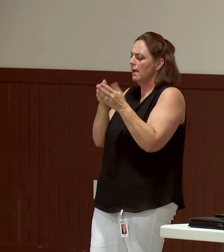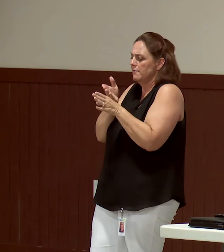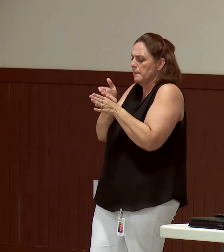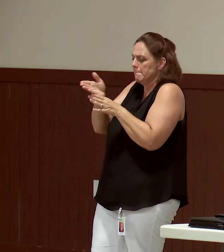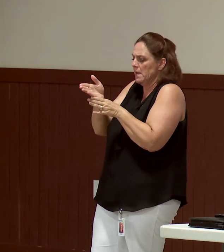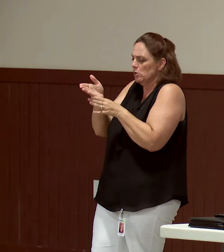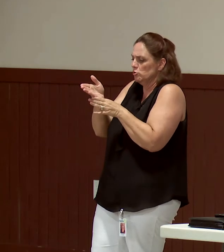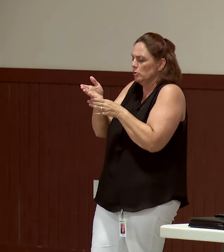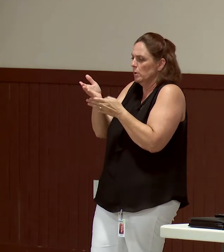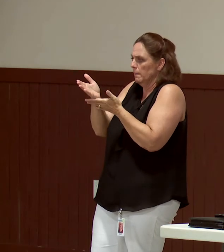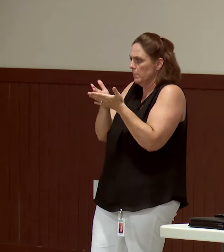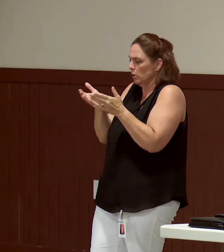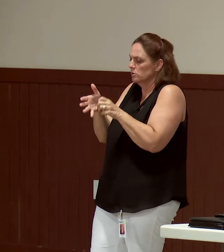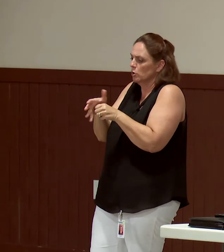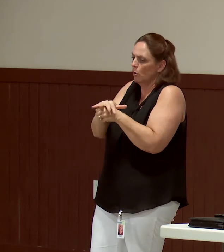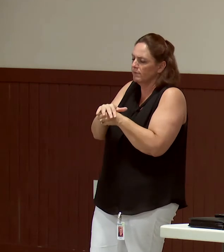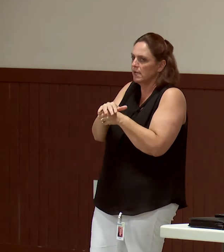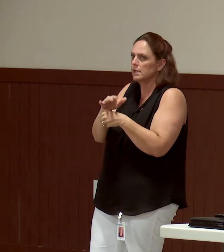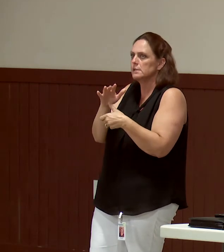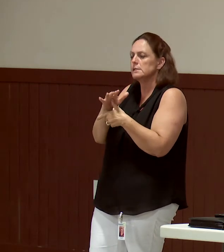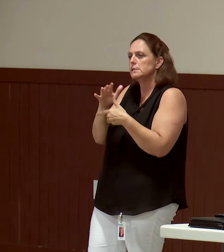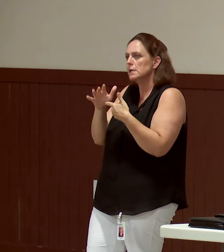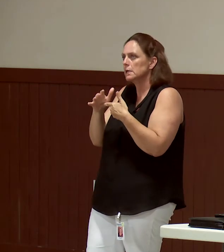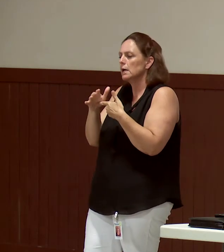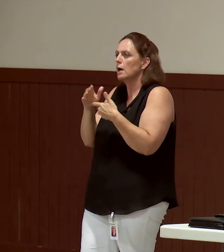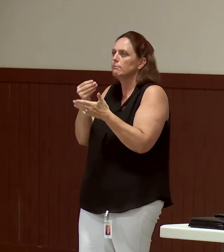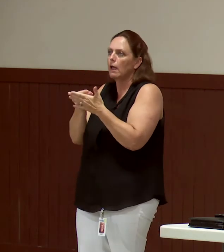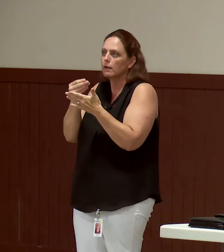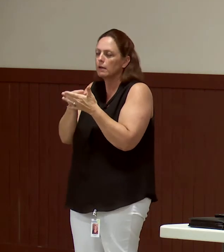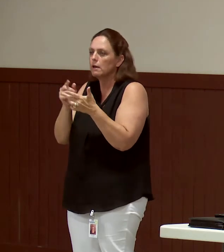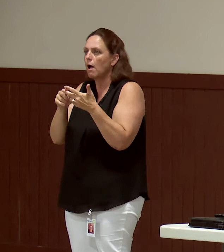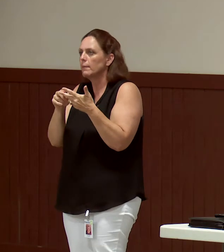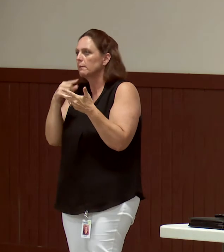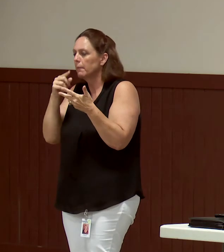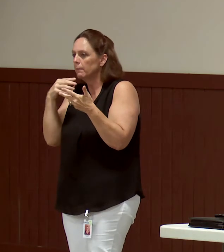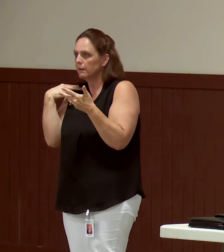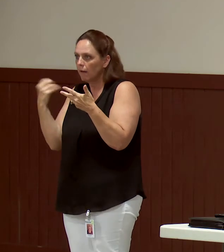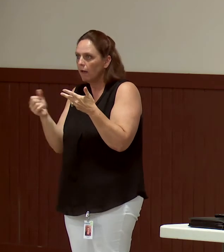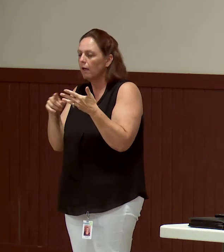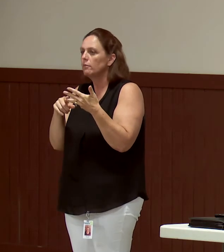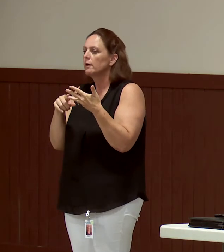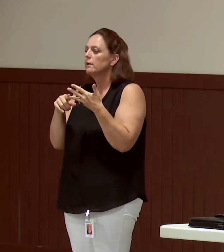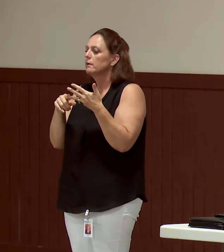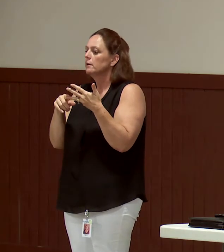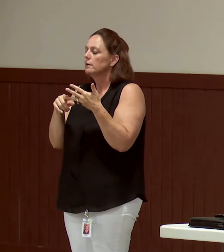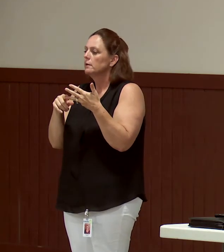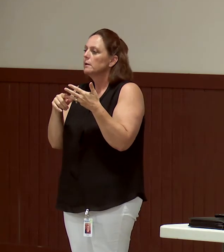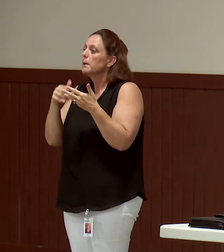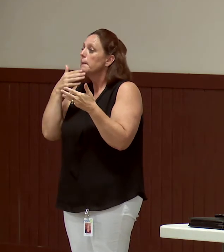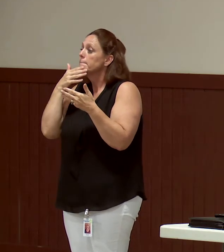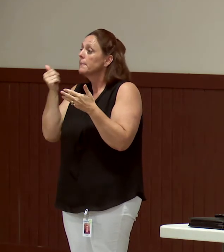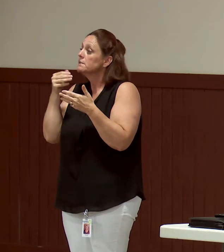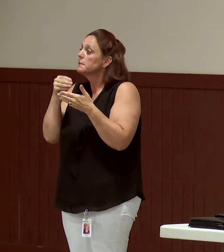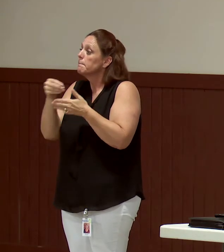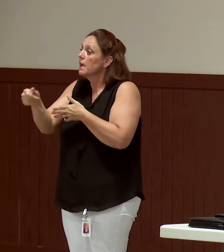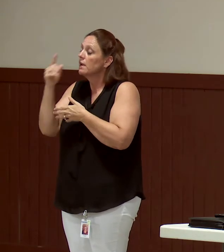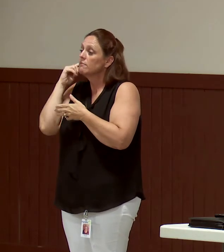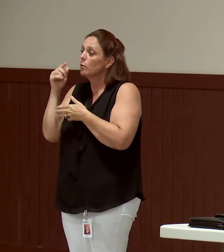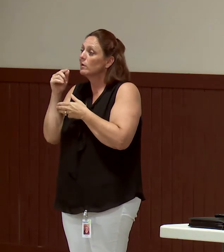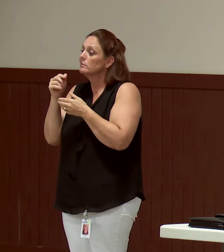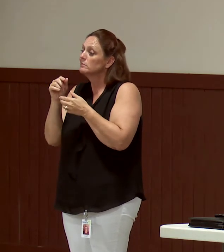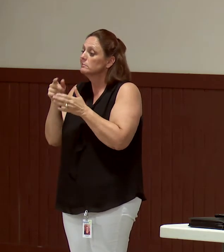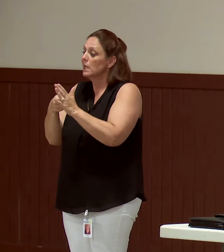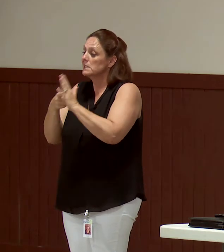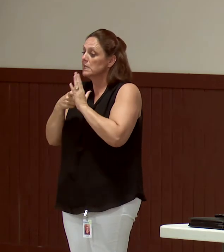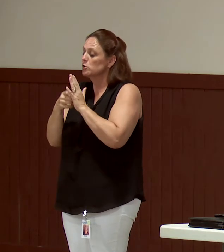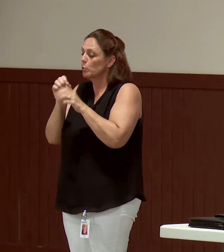about: COVID-19 negative economic impacts, the public health impacts, premium pay for essential workers, government services